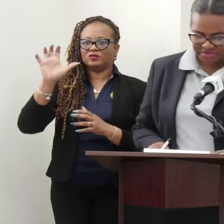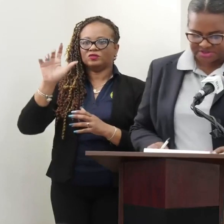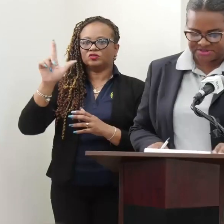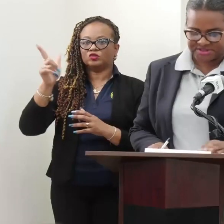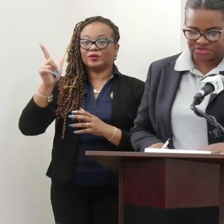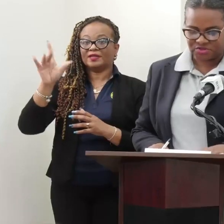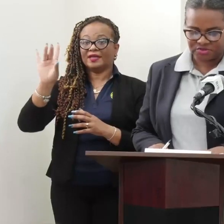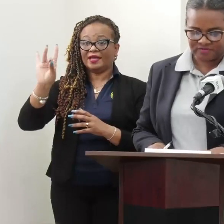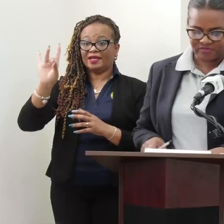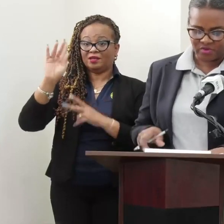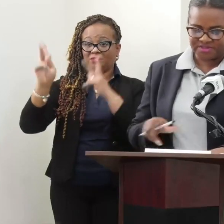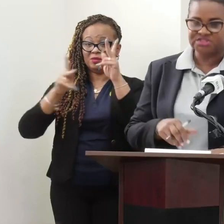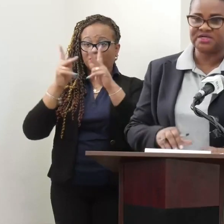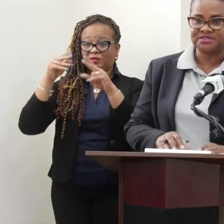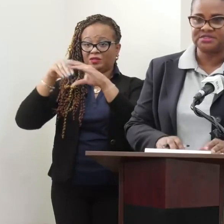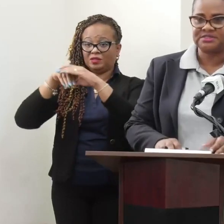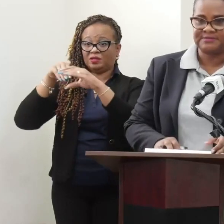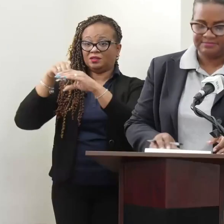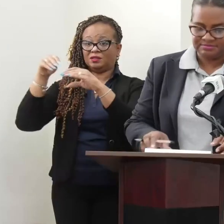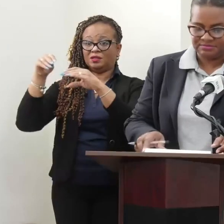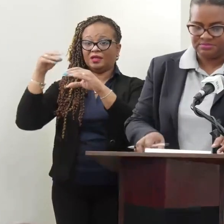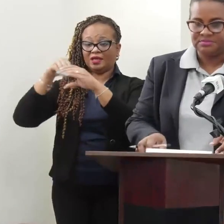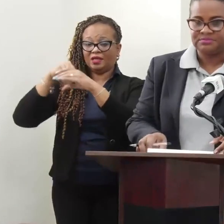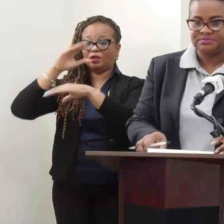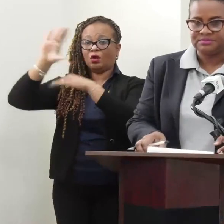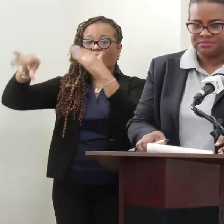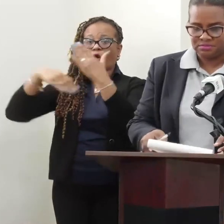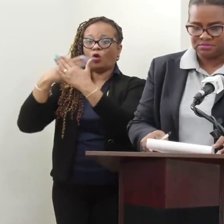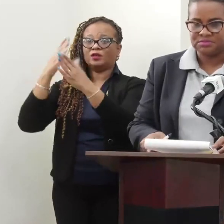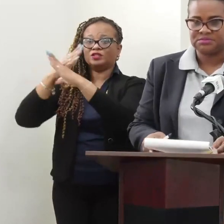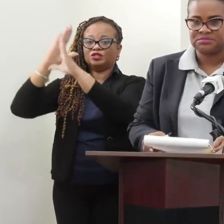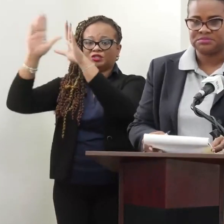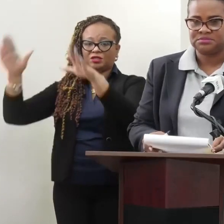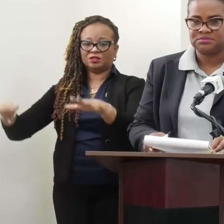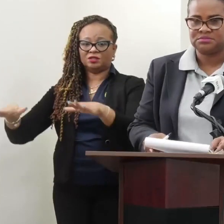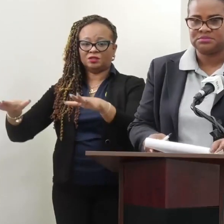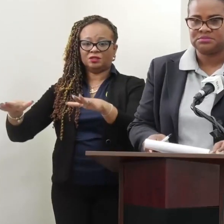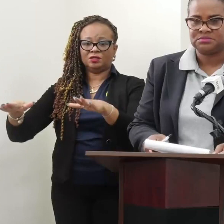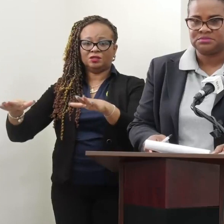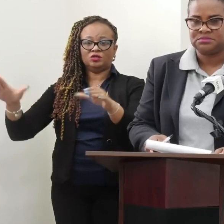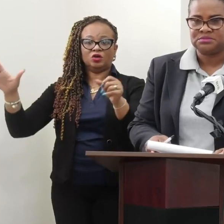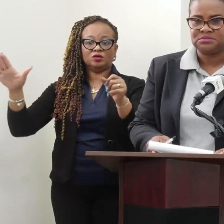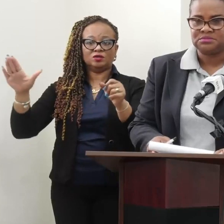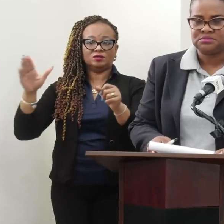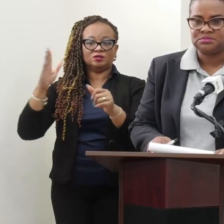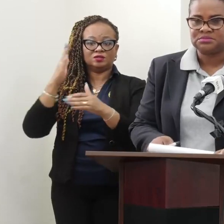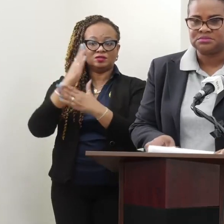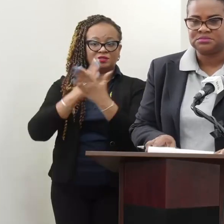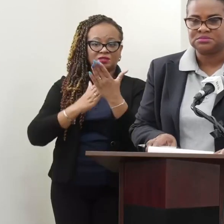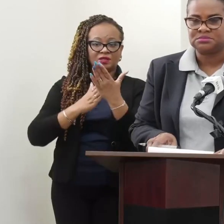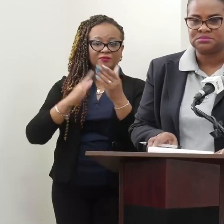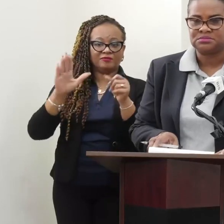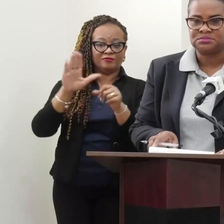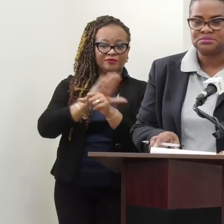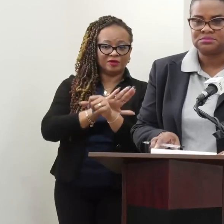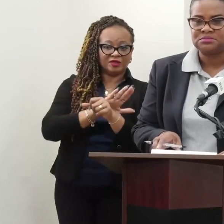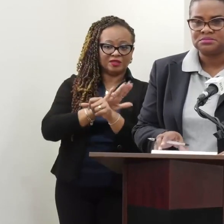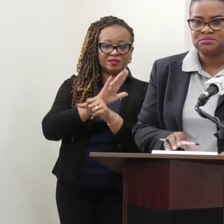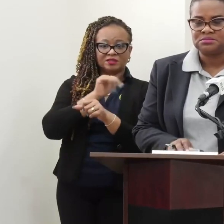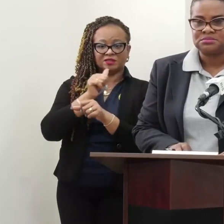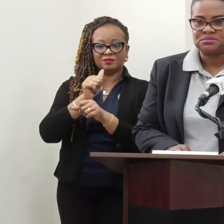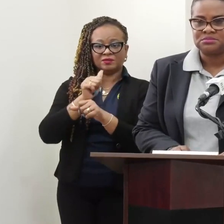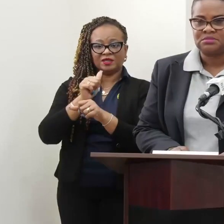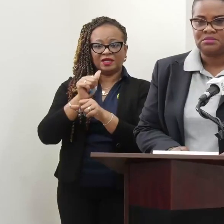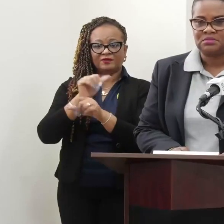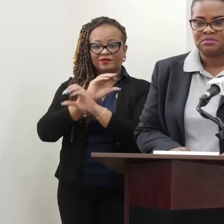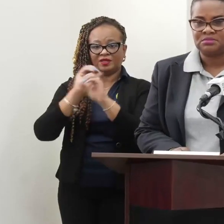528 persons. That's the total for all the shelters. Okay. And with the shelters not being at full capacity and some not having anyone in them